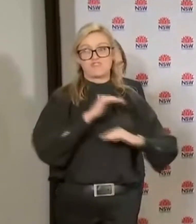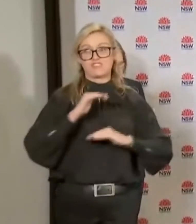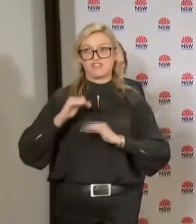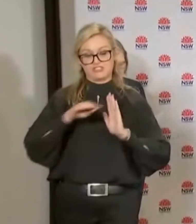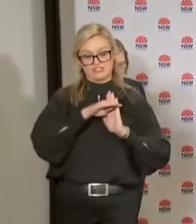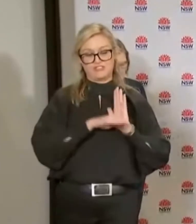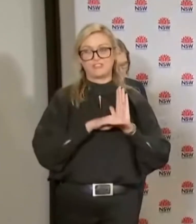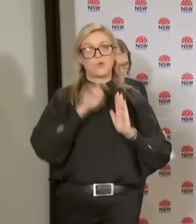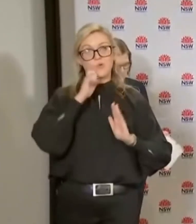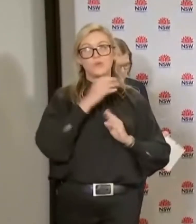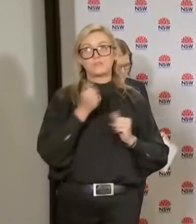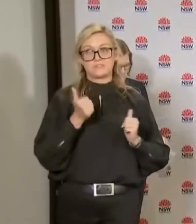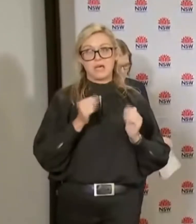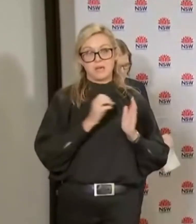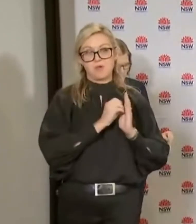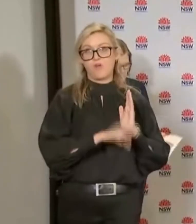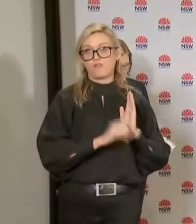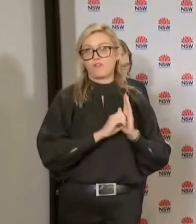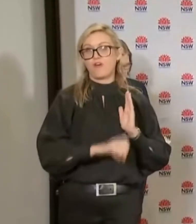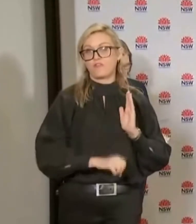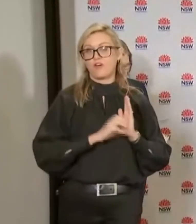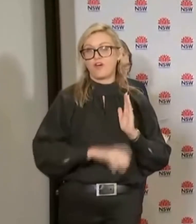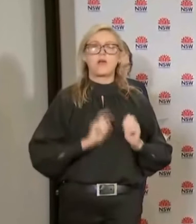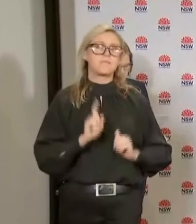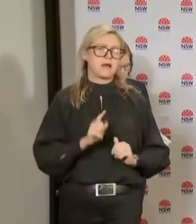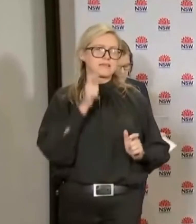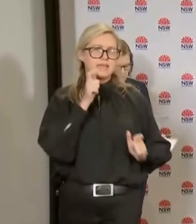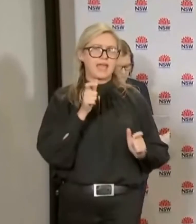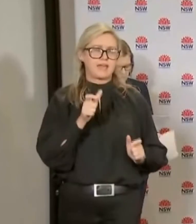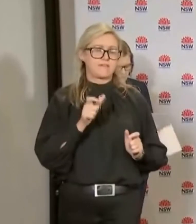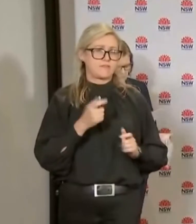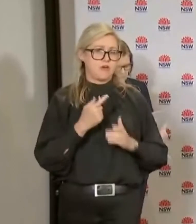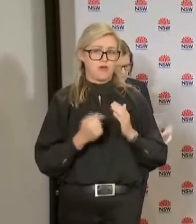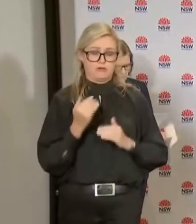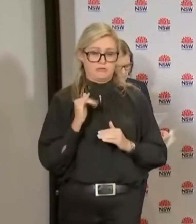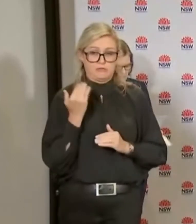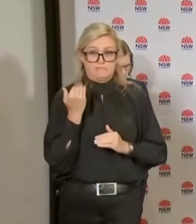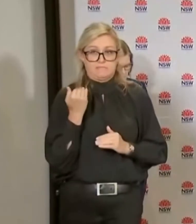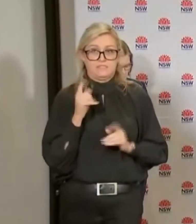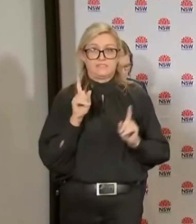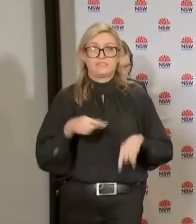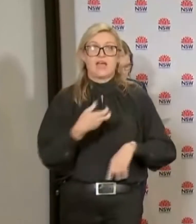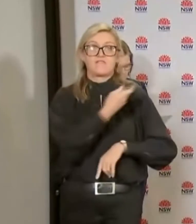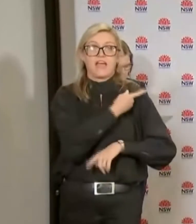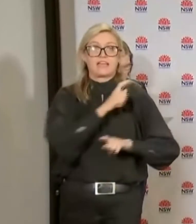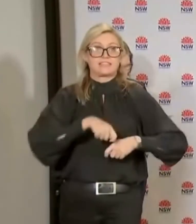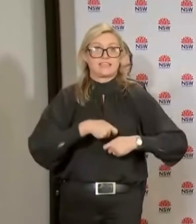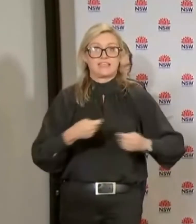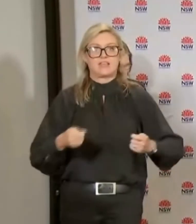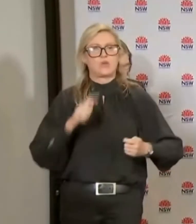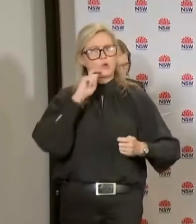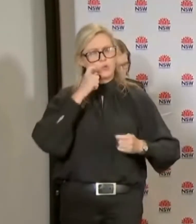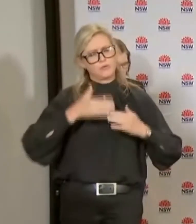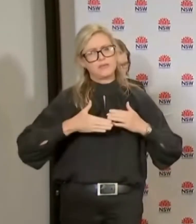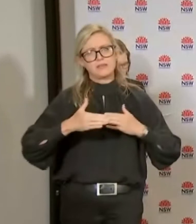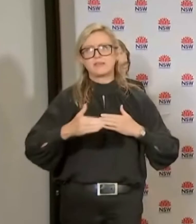caution. As we know, the vaccine rollout's only just commenced in New South Wales, and there'll be some months before any significant amount of the population